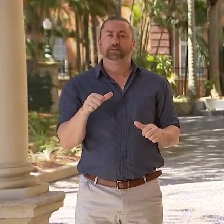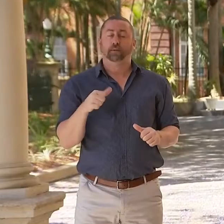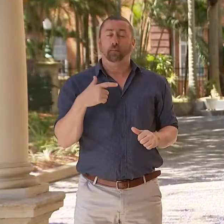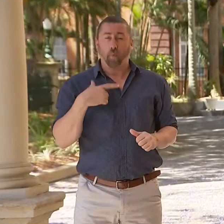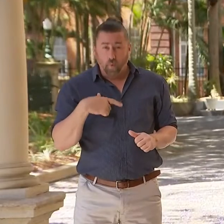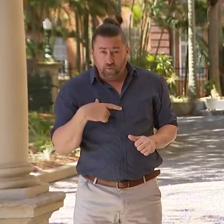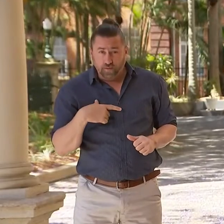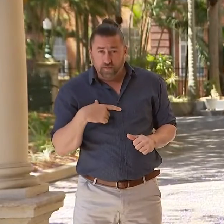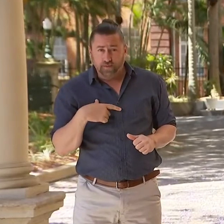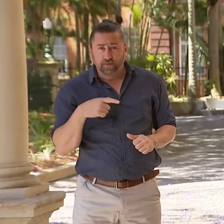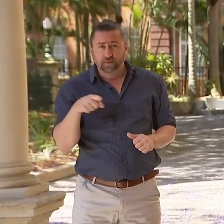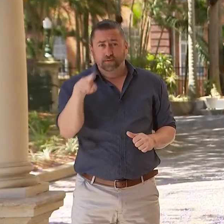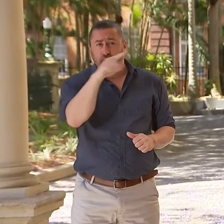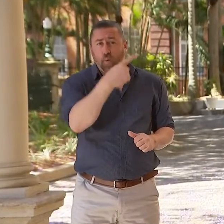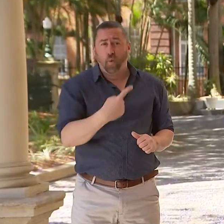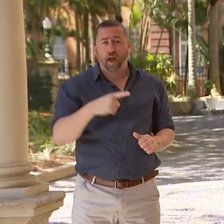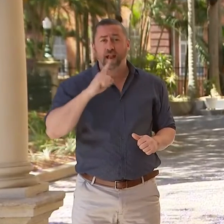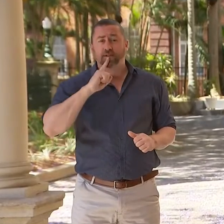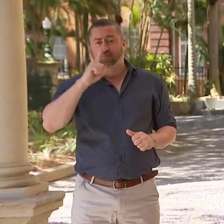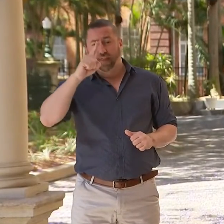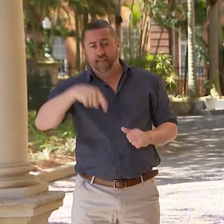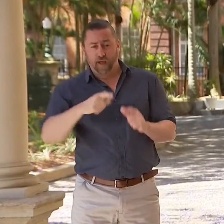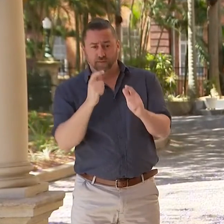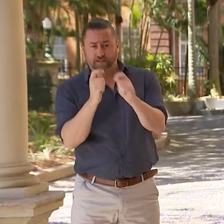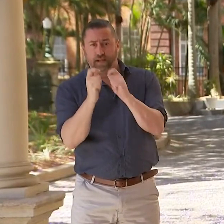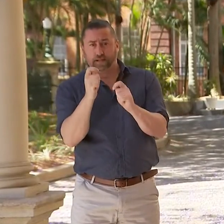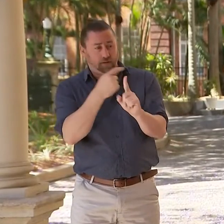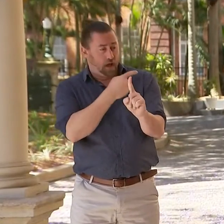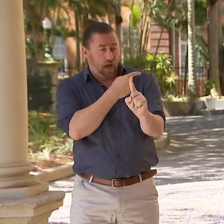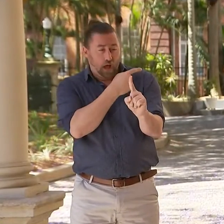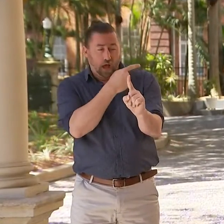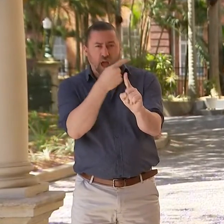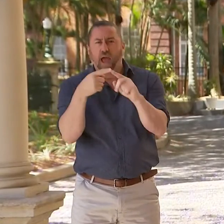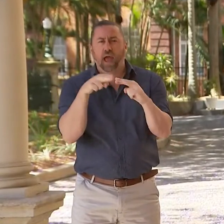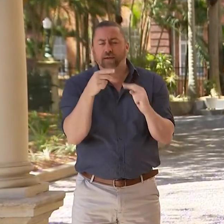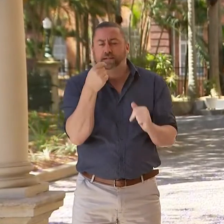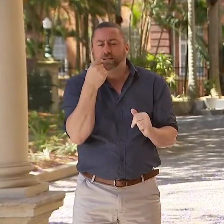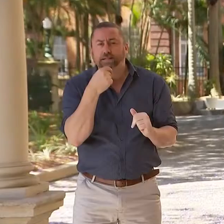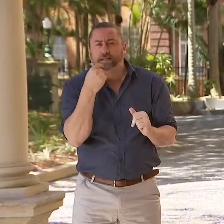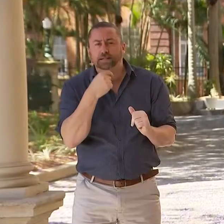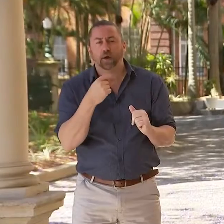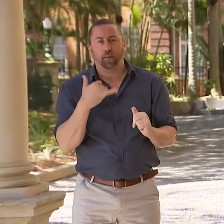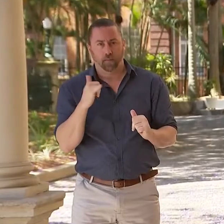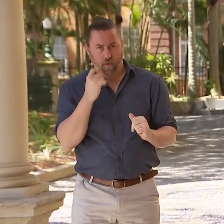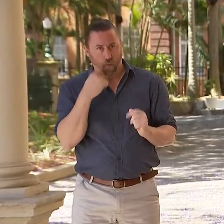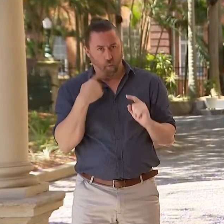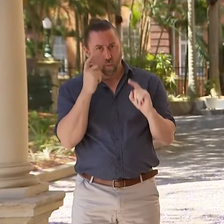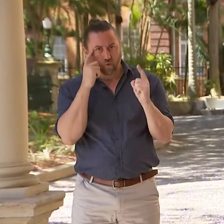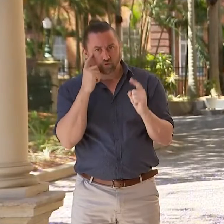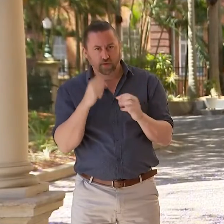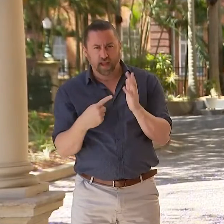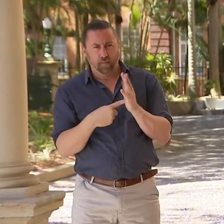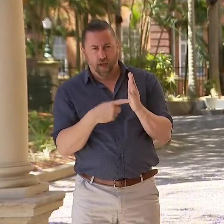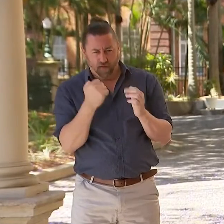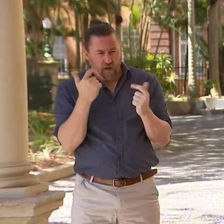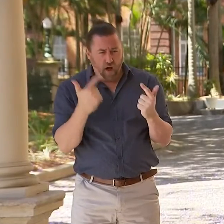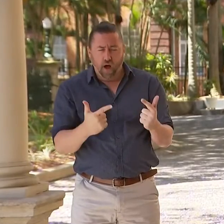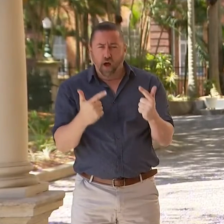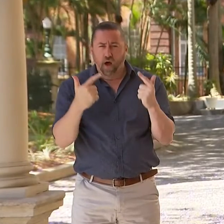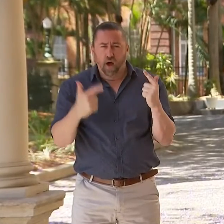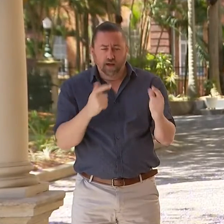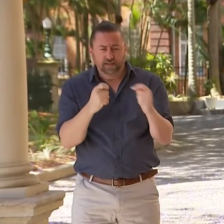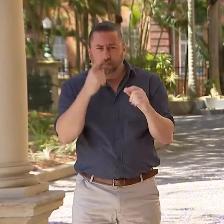testing we've done. So this has happened at the same time that we've had those restrictions in place and that enhanced